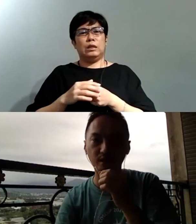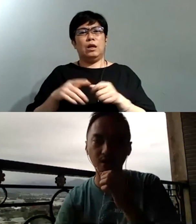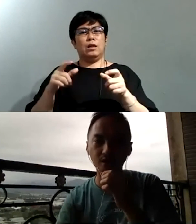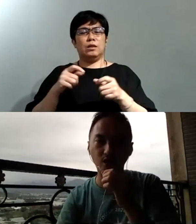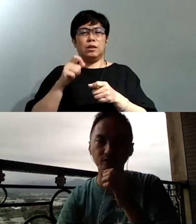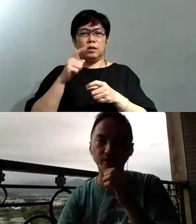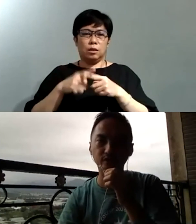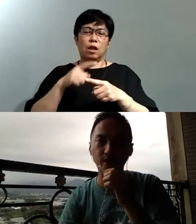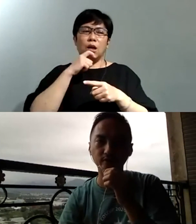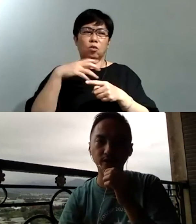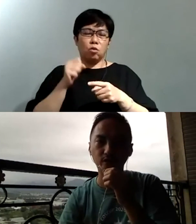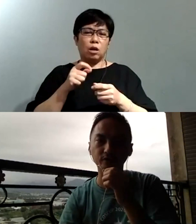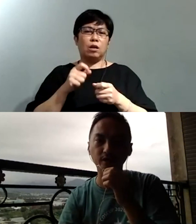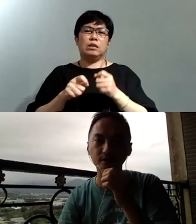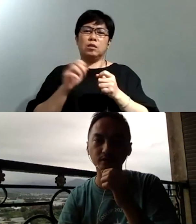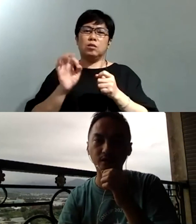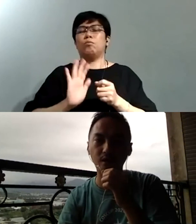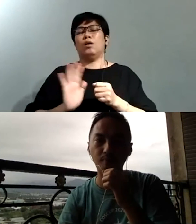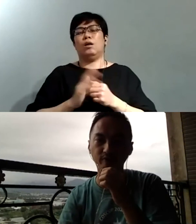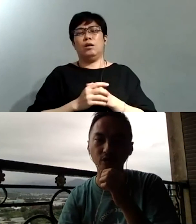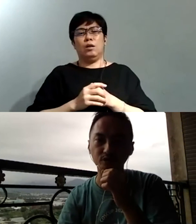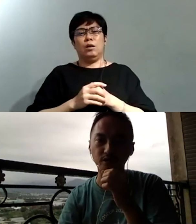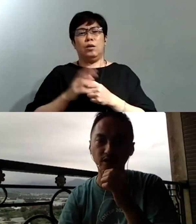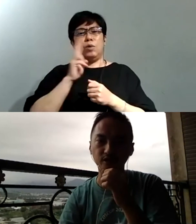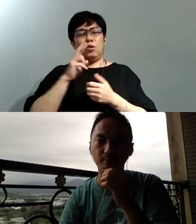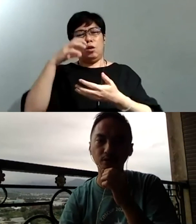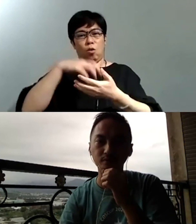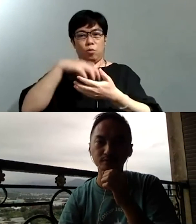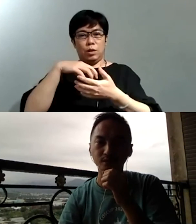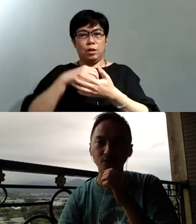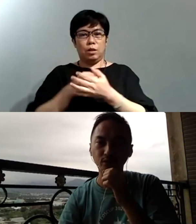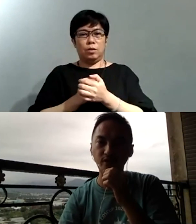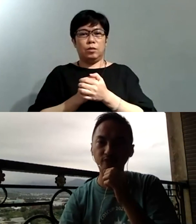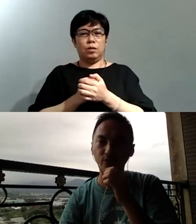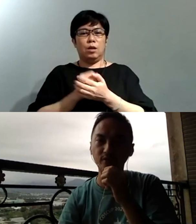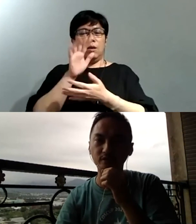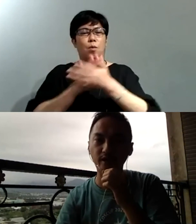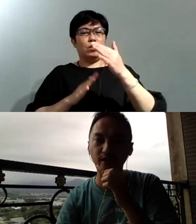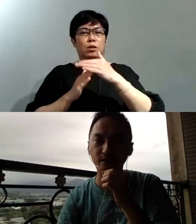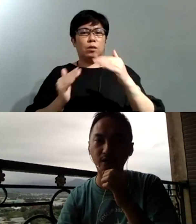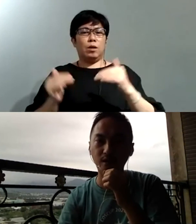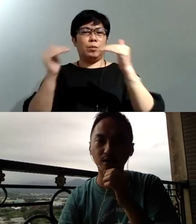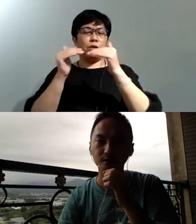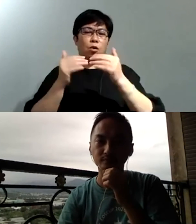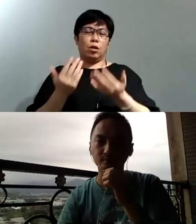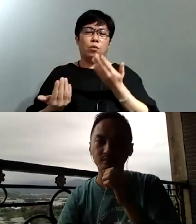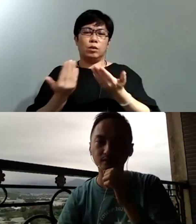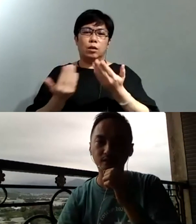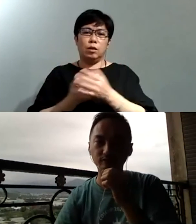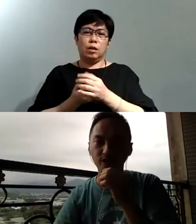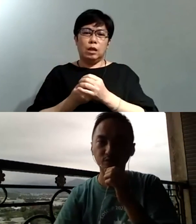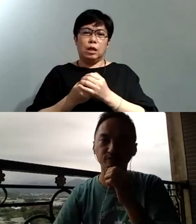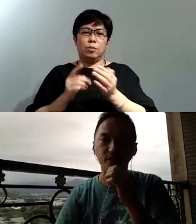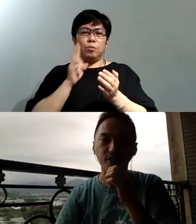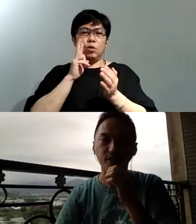take content and online platforms as an example. We take for granted that